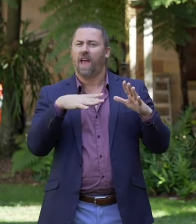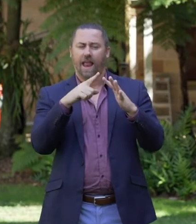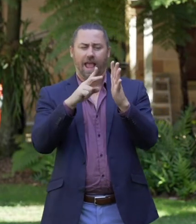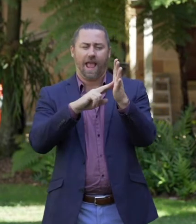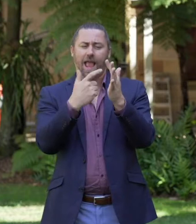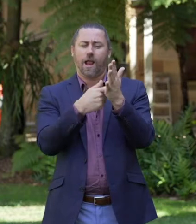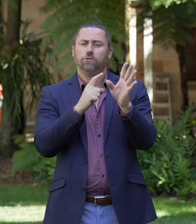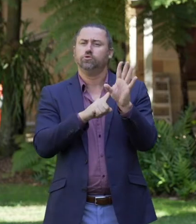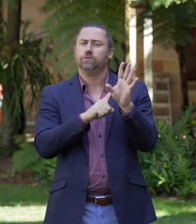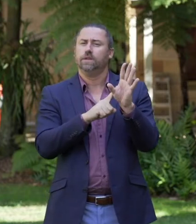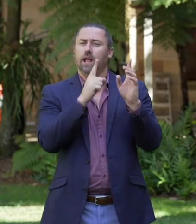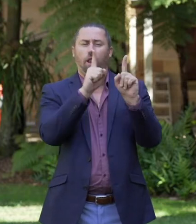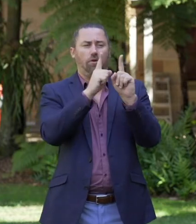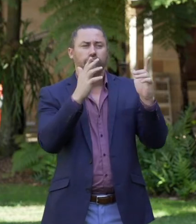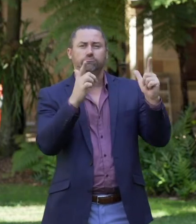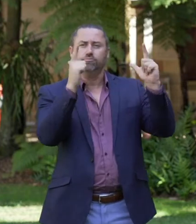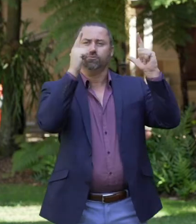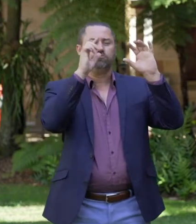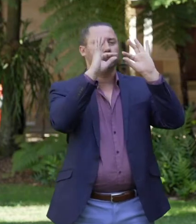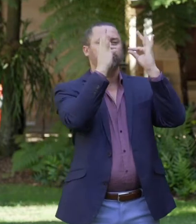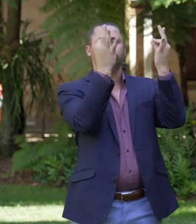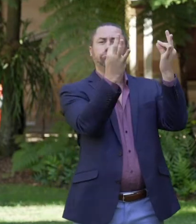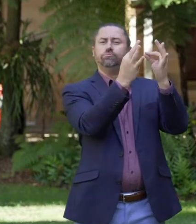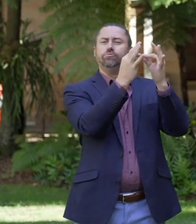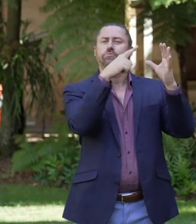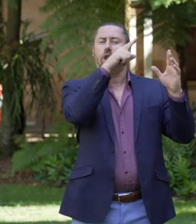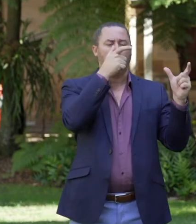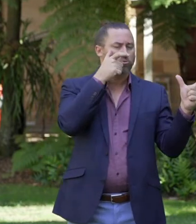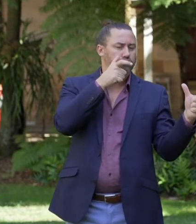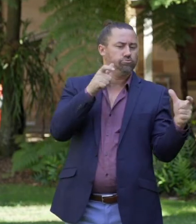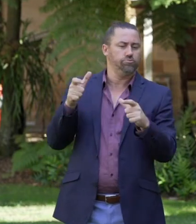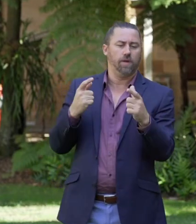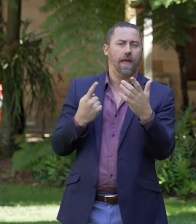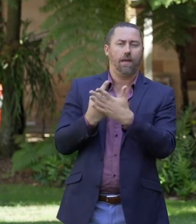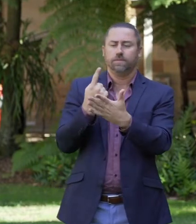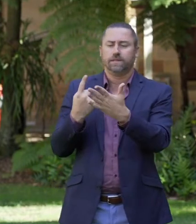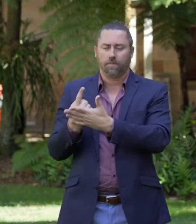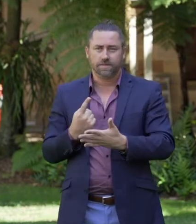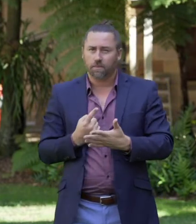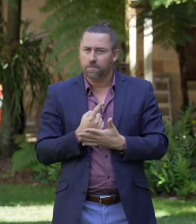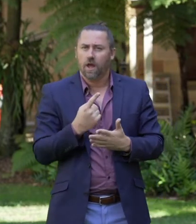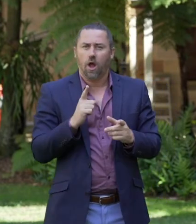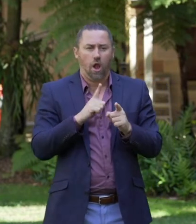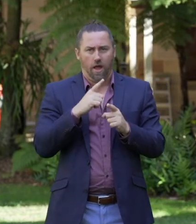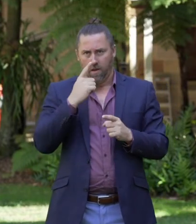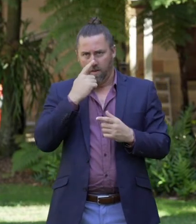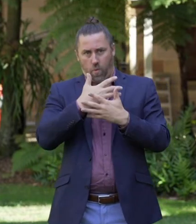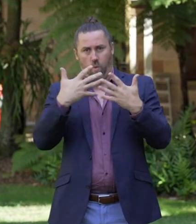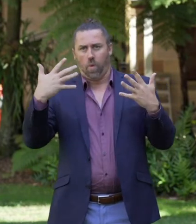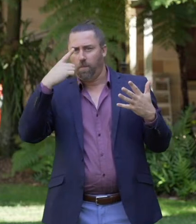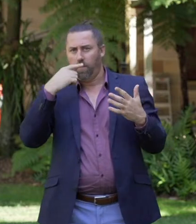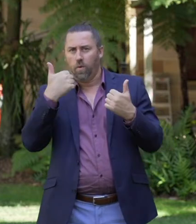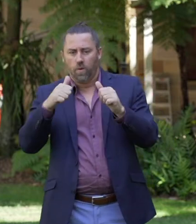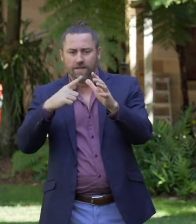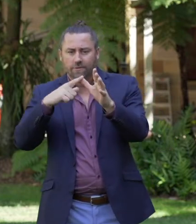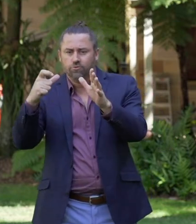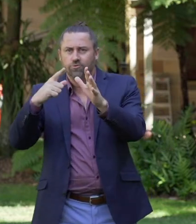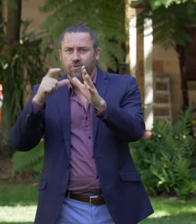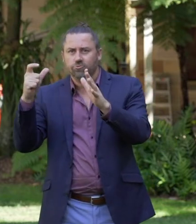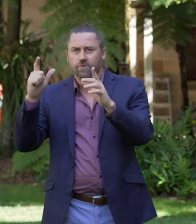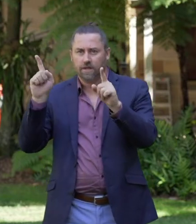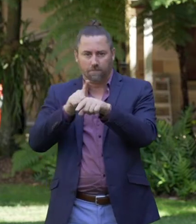a combination of high peak demand, the outages at a number of large power stations in